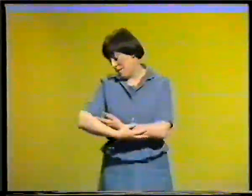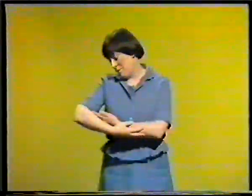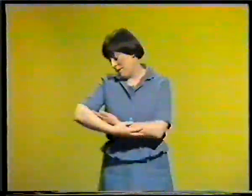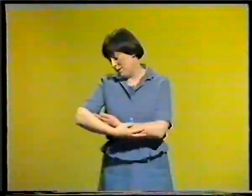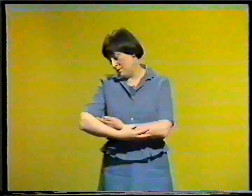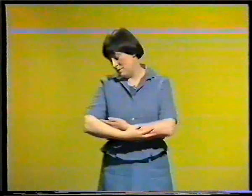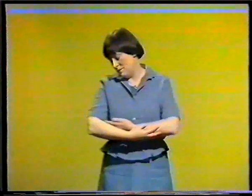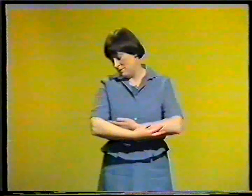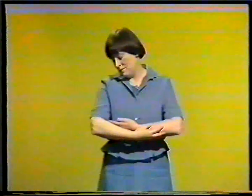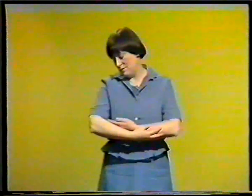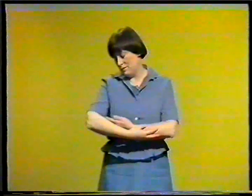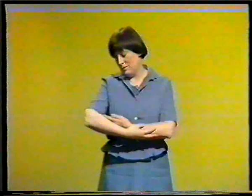Baby.